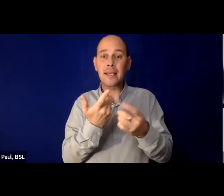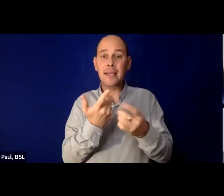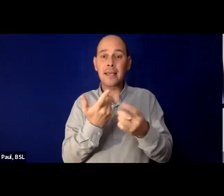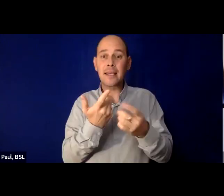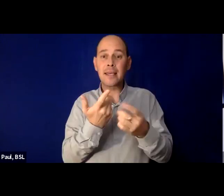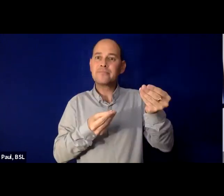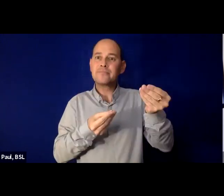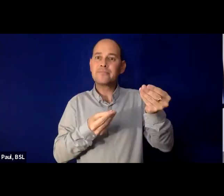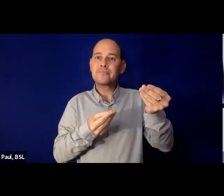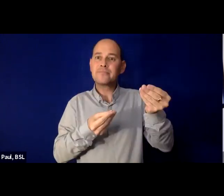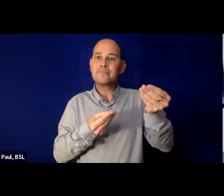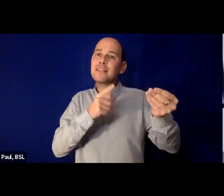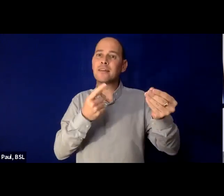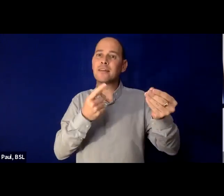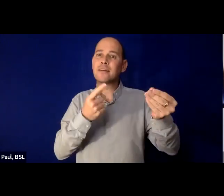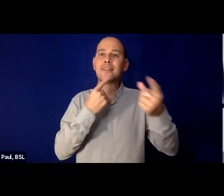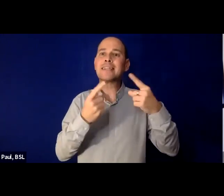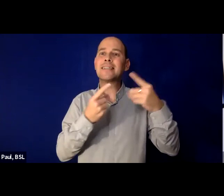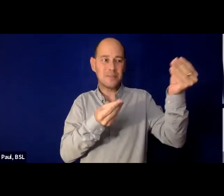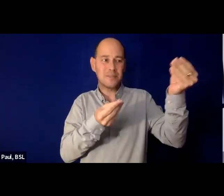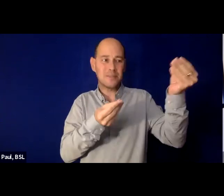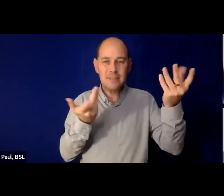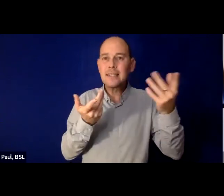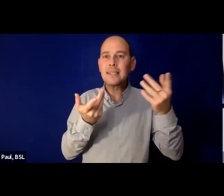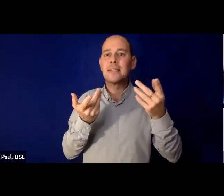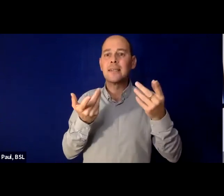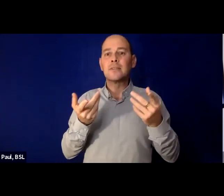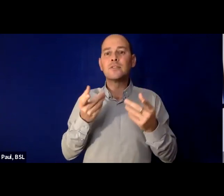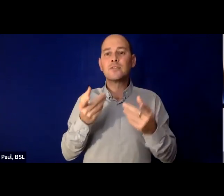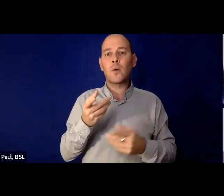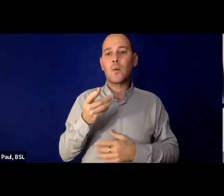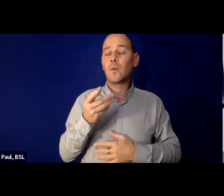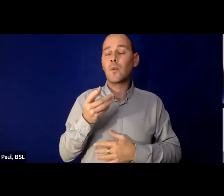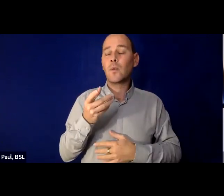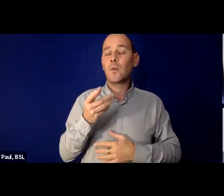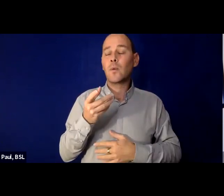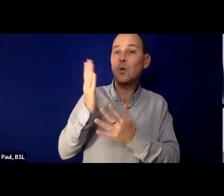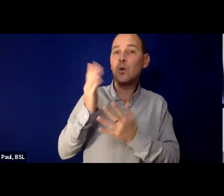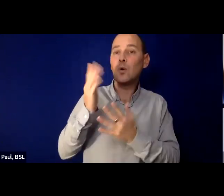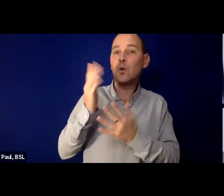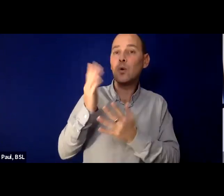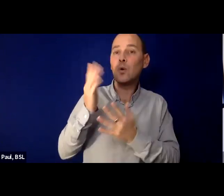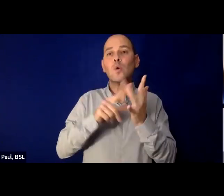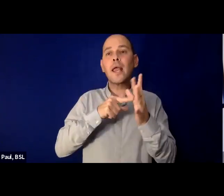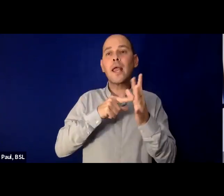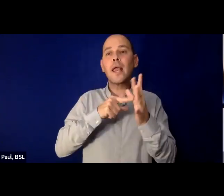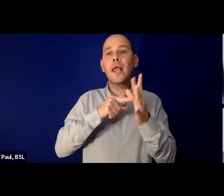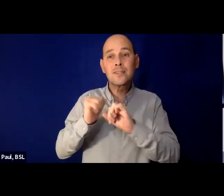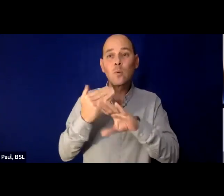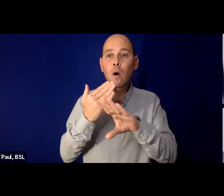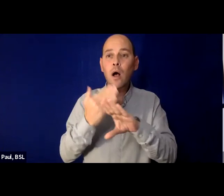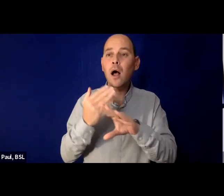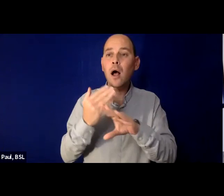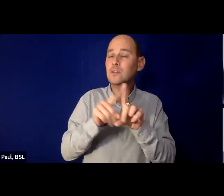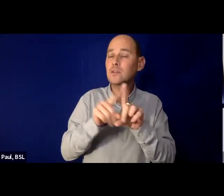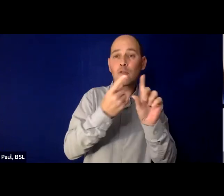really important that we can reflect on those aspects as well, and I think through Julian's work and the response from the